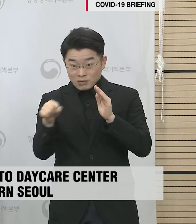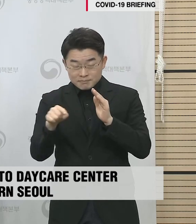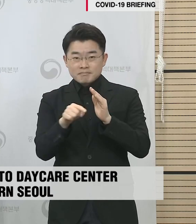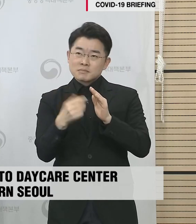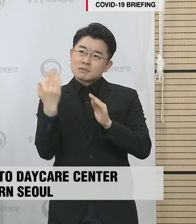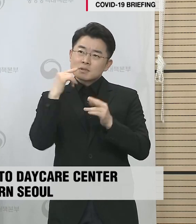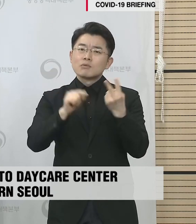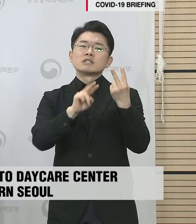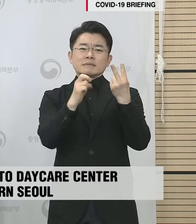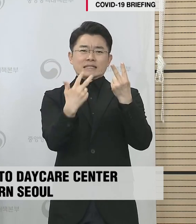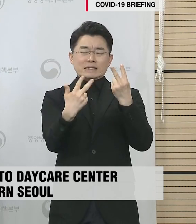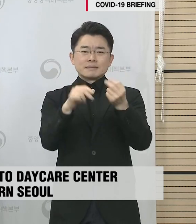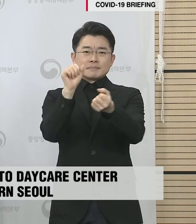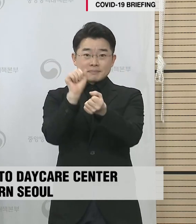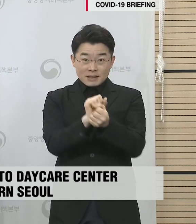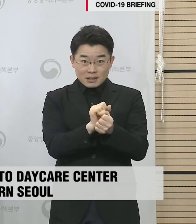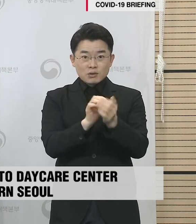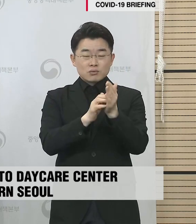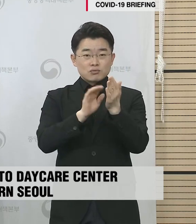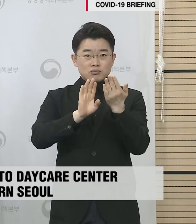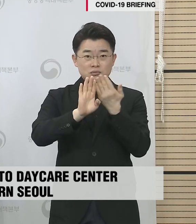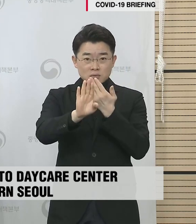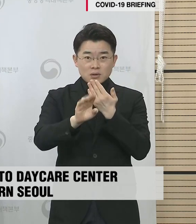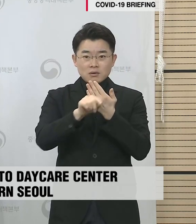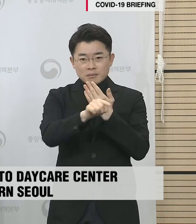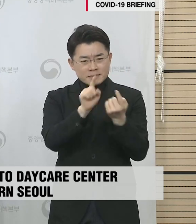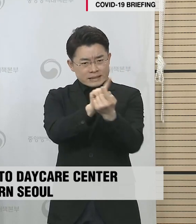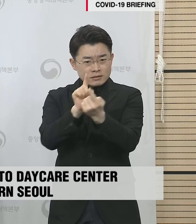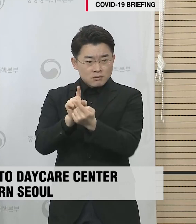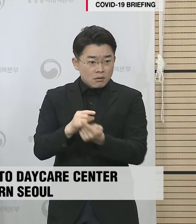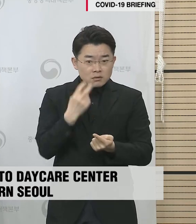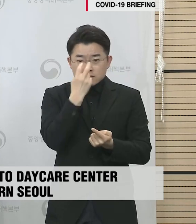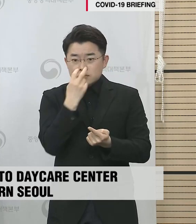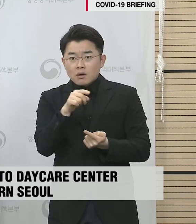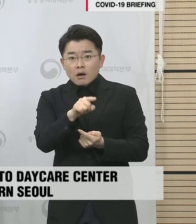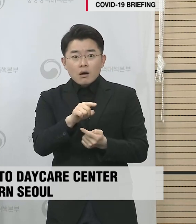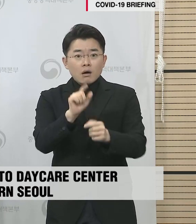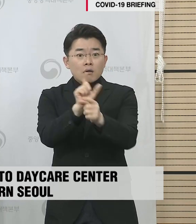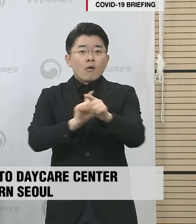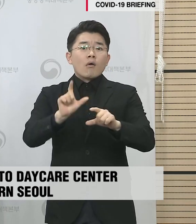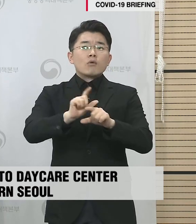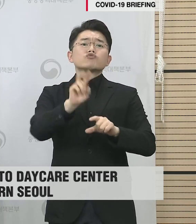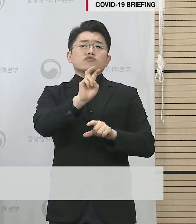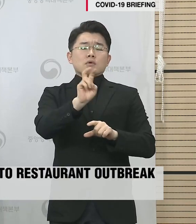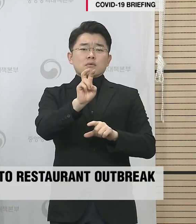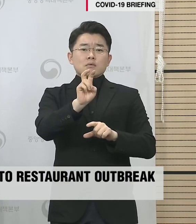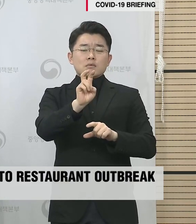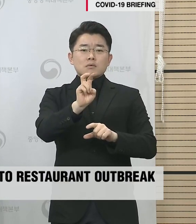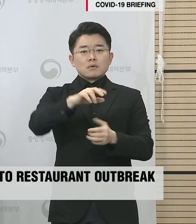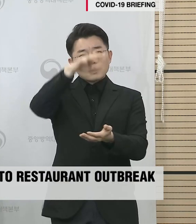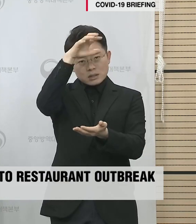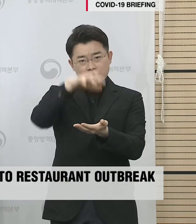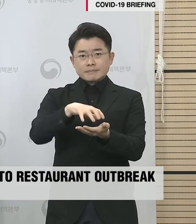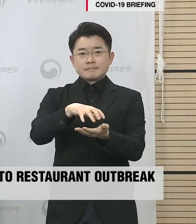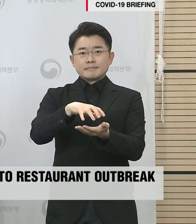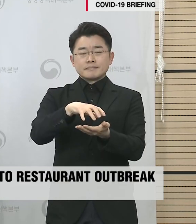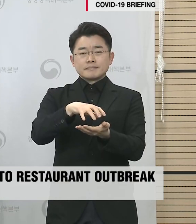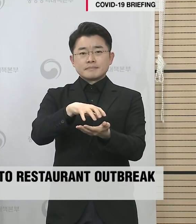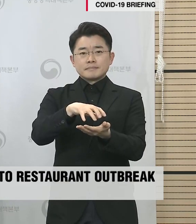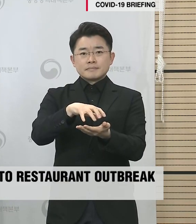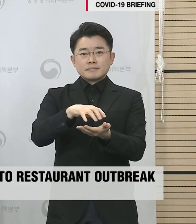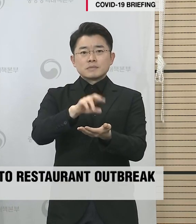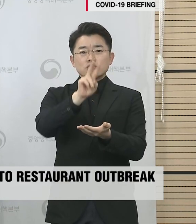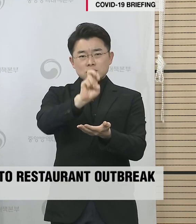a taekwondo studio and a daycare center, we identified the first index case on the 27th of February. We